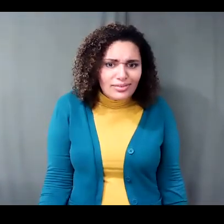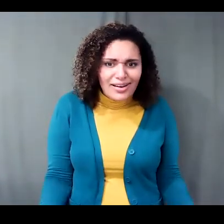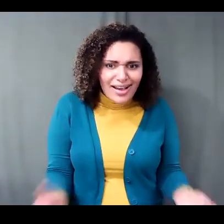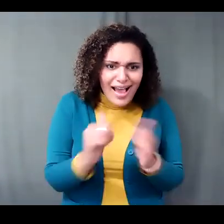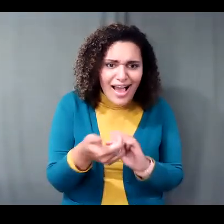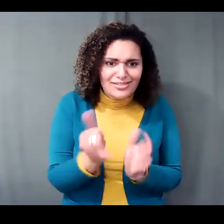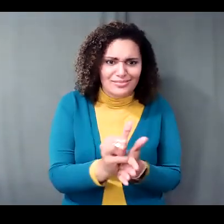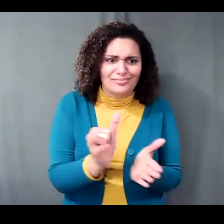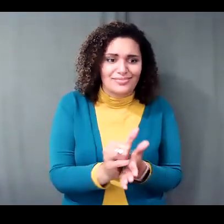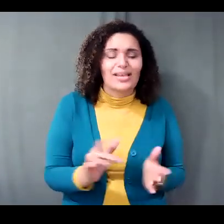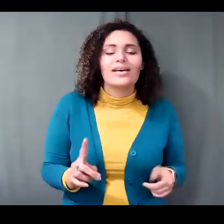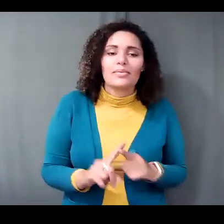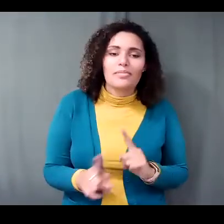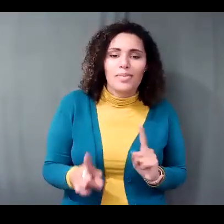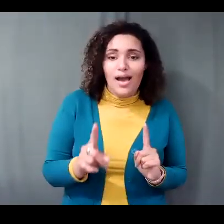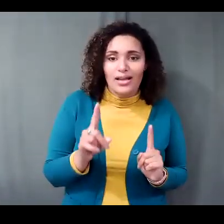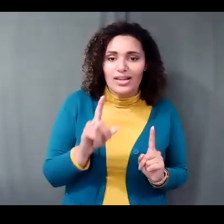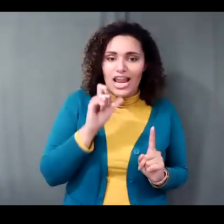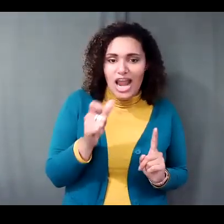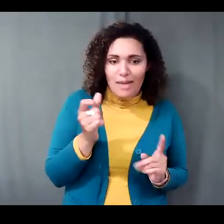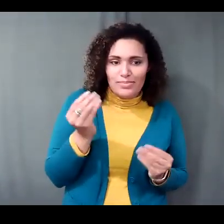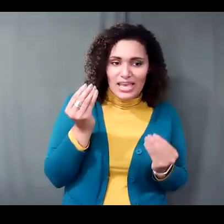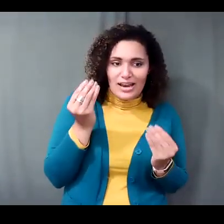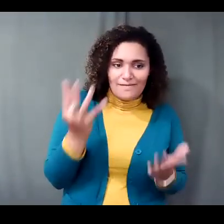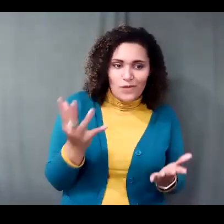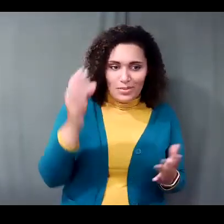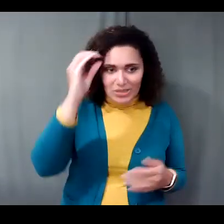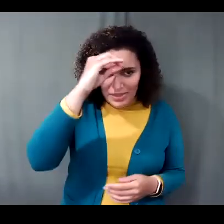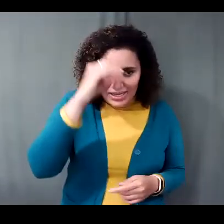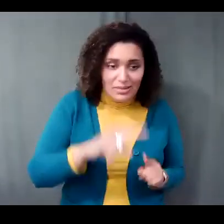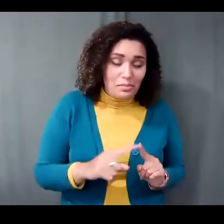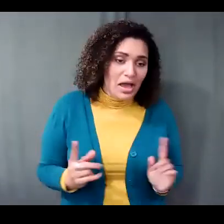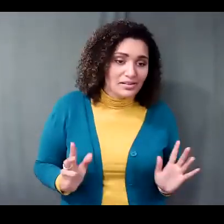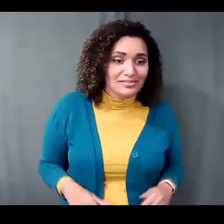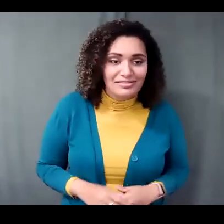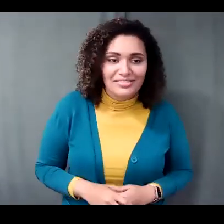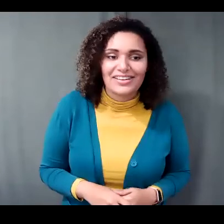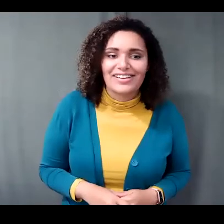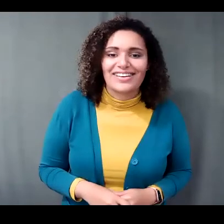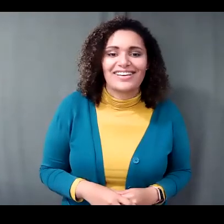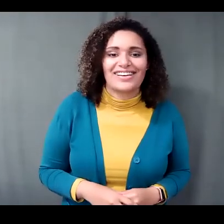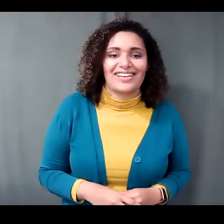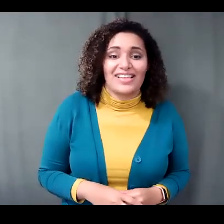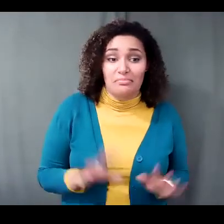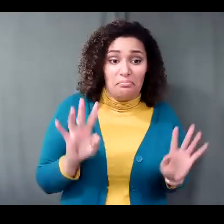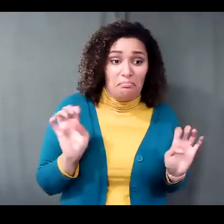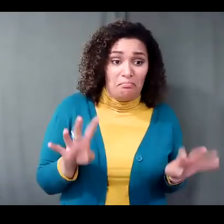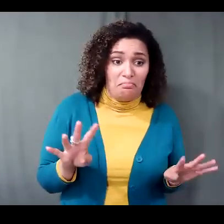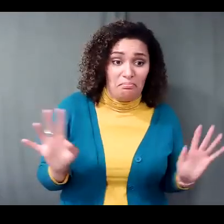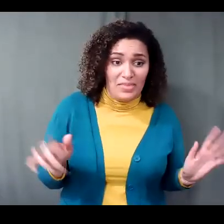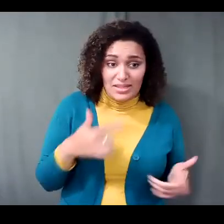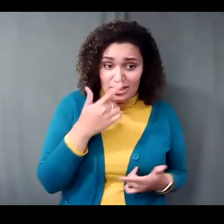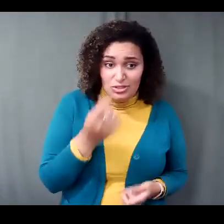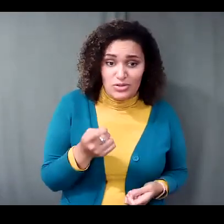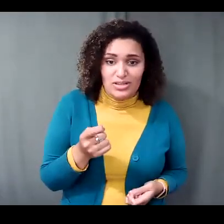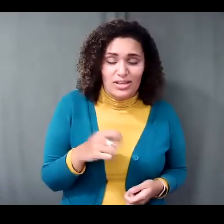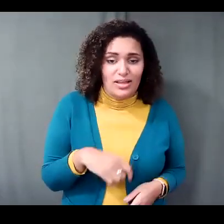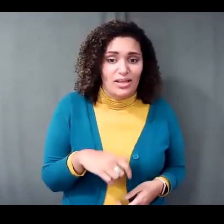like the bookends of the meal. So it goes great with chocolate. I see a few votes for chocolate or caramel,